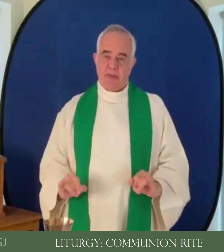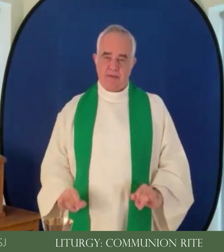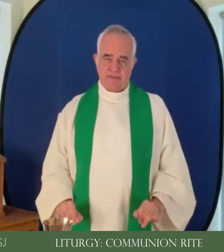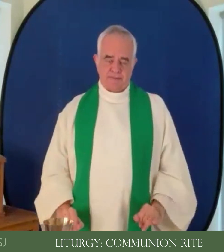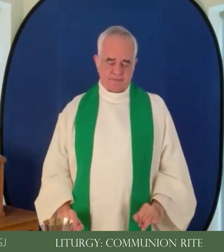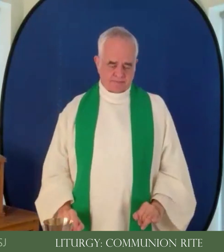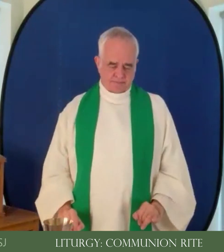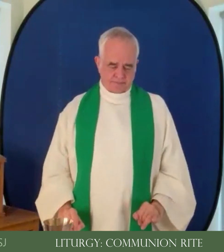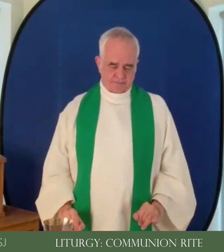evil.